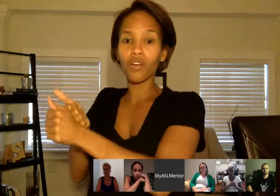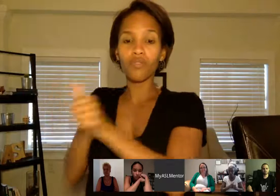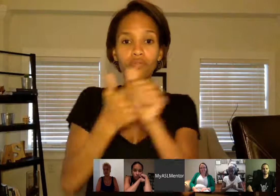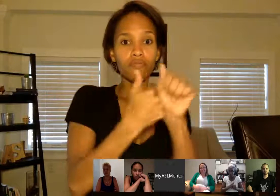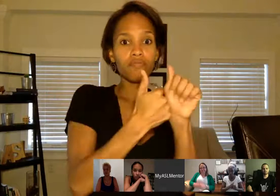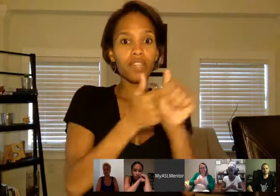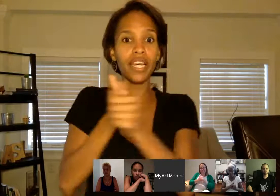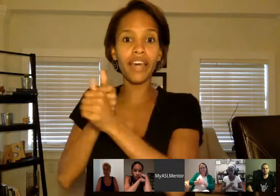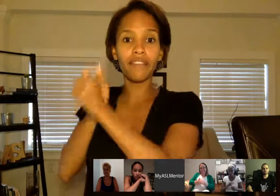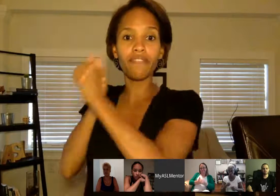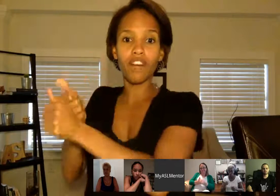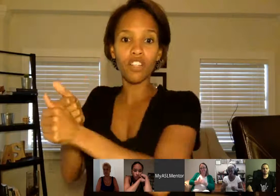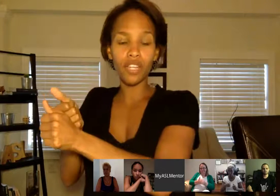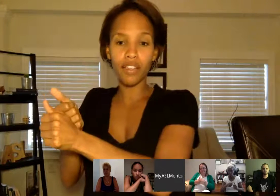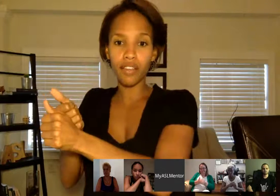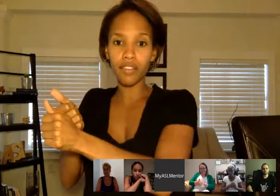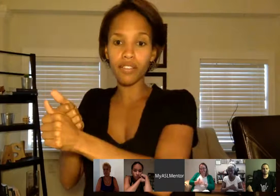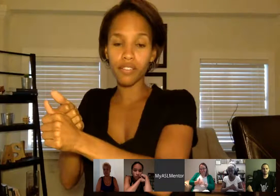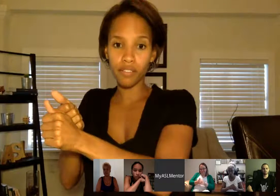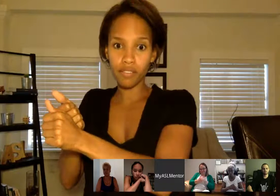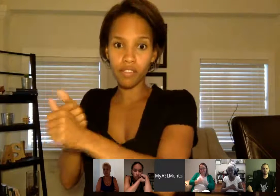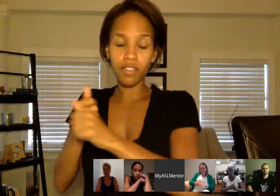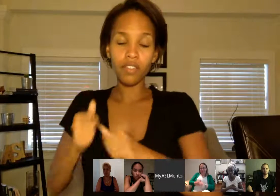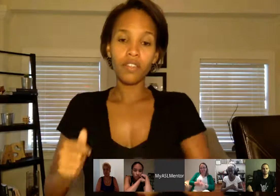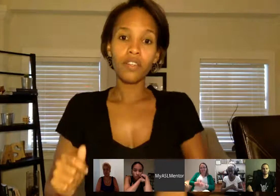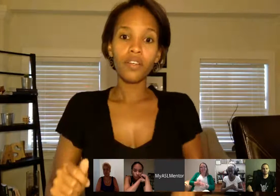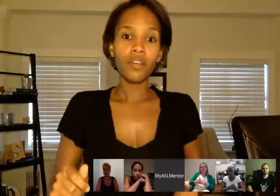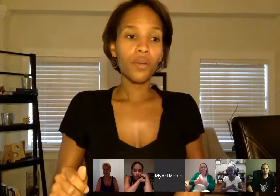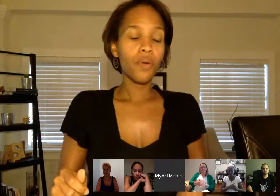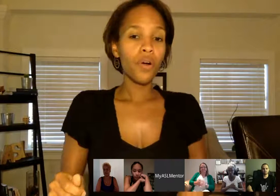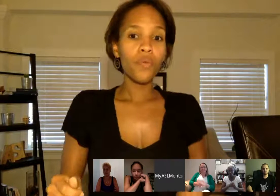Follow. Again, follows like this.